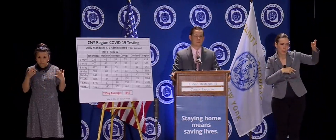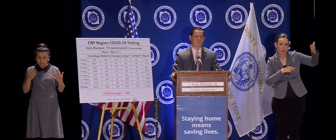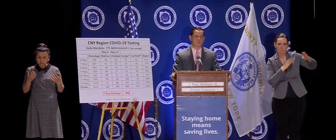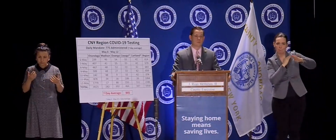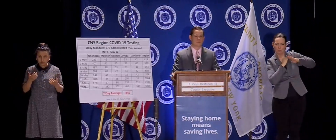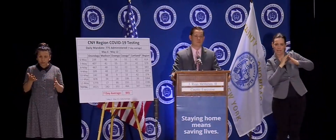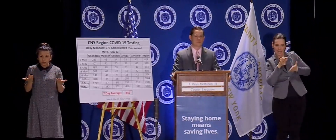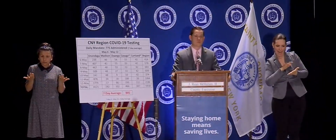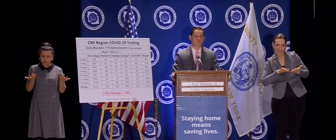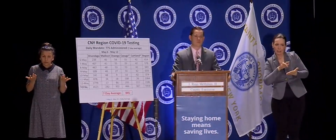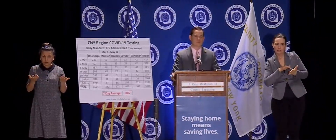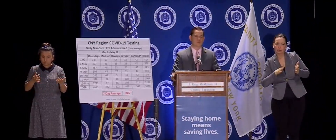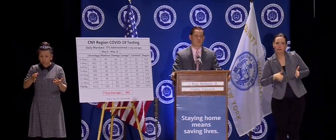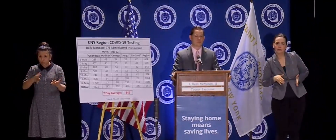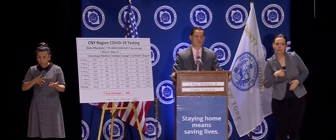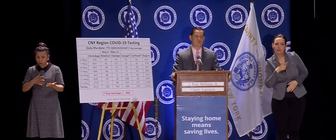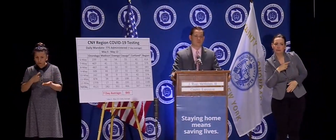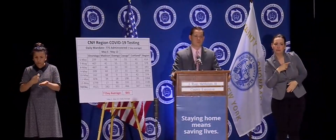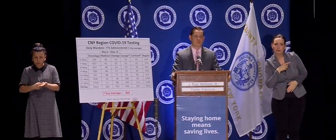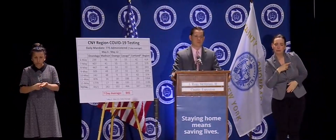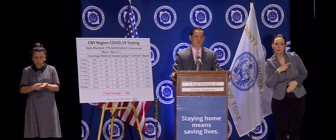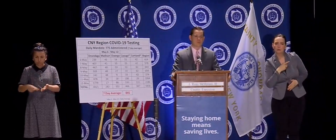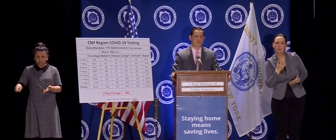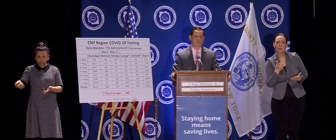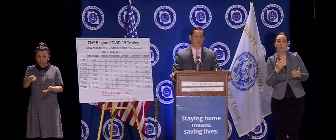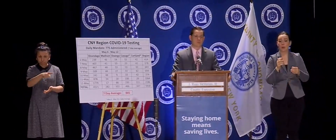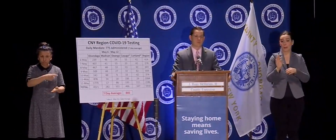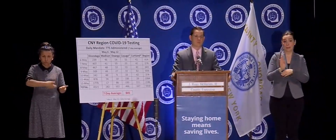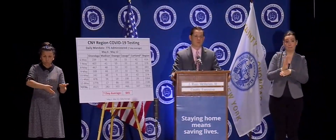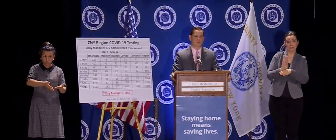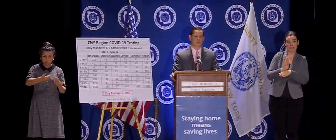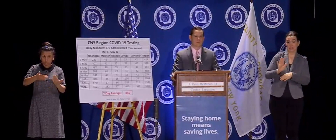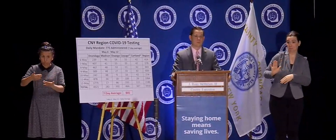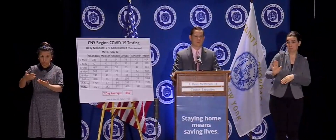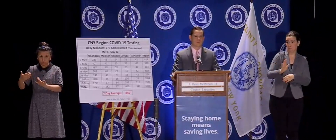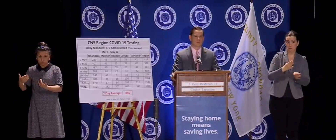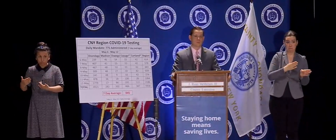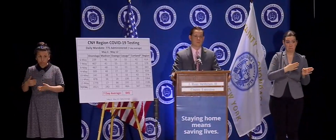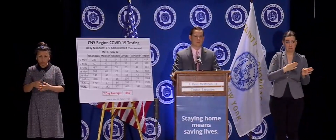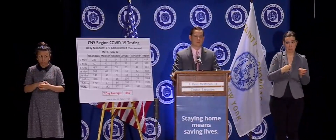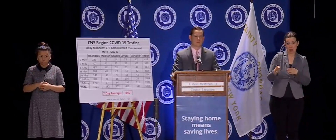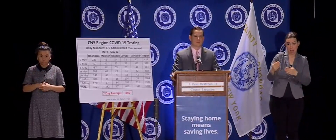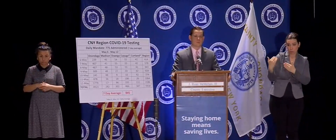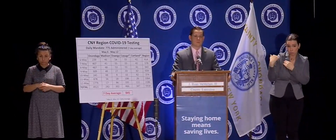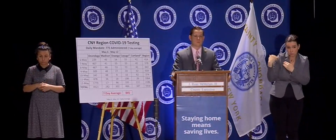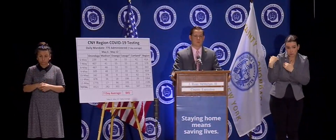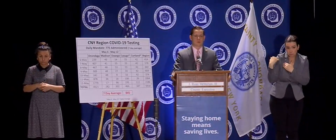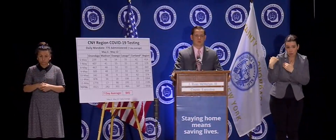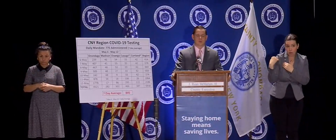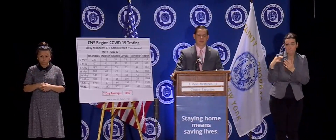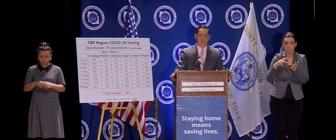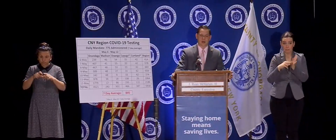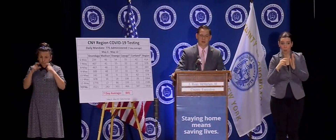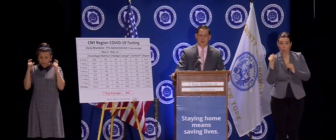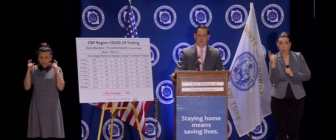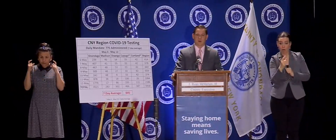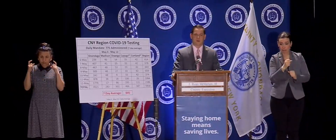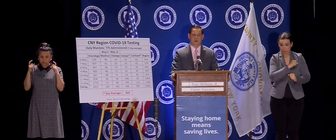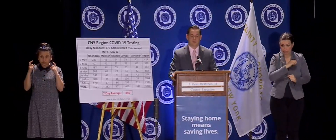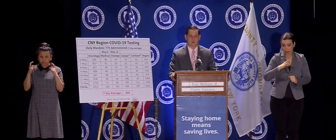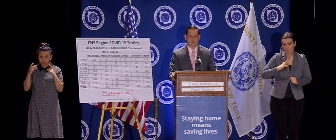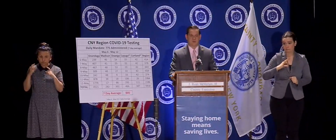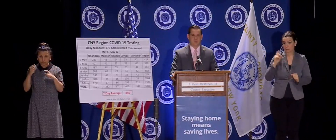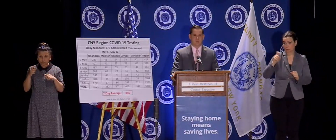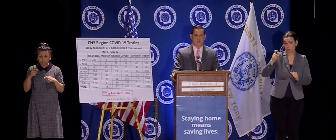be necessary for them to also do? I mean, do you think everyone will have to have PPE, or what changes will have to be made? Yeah, I think